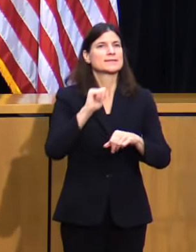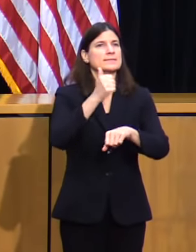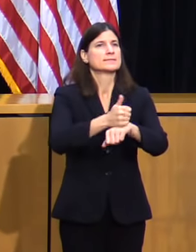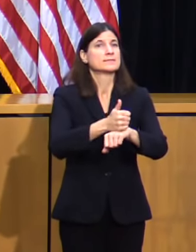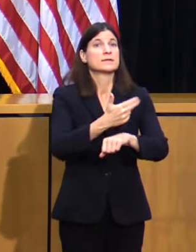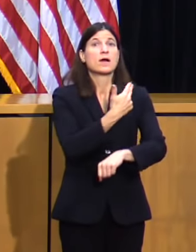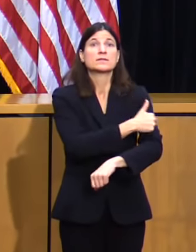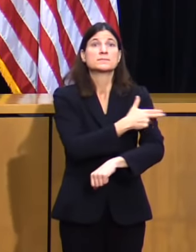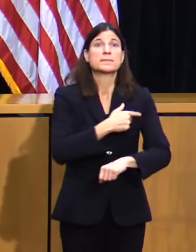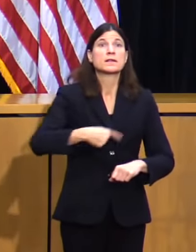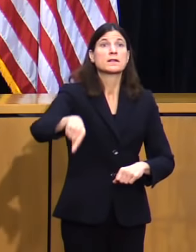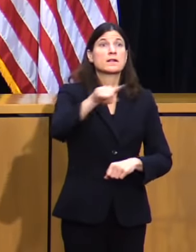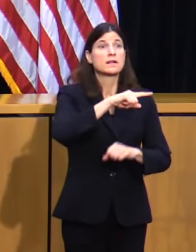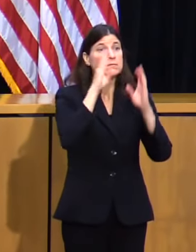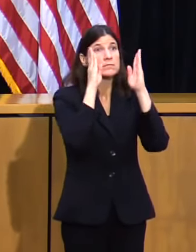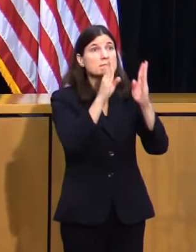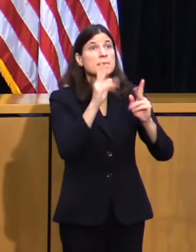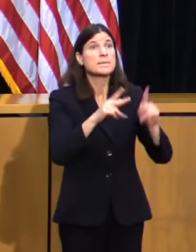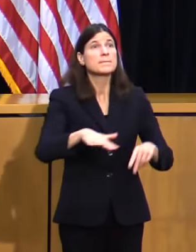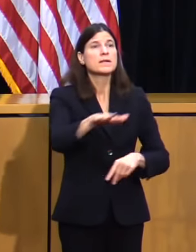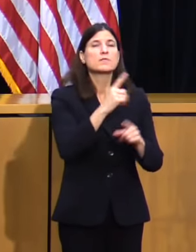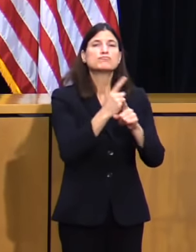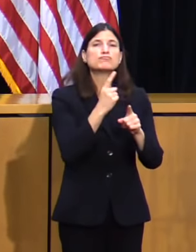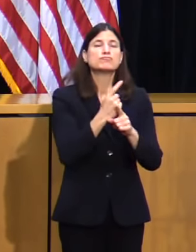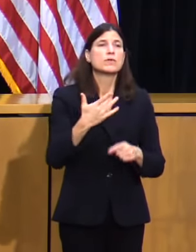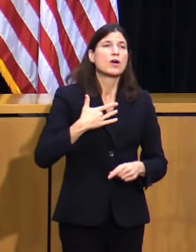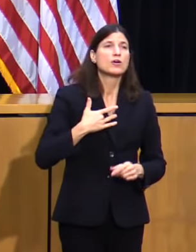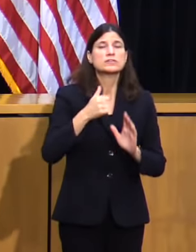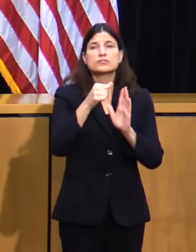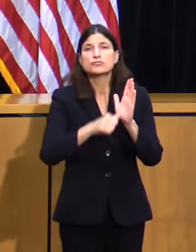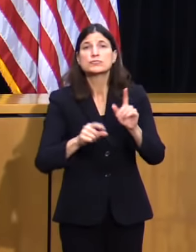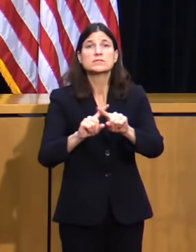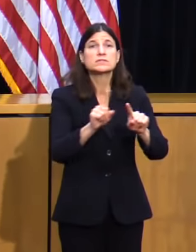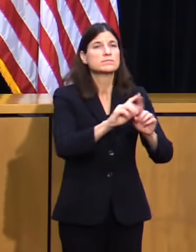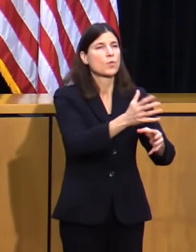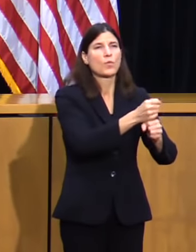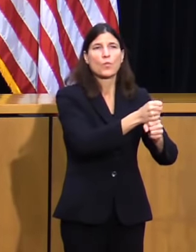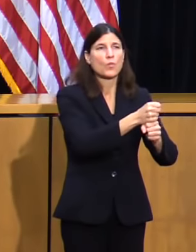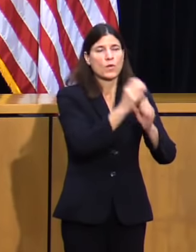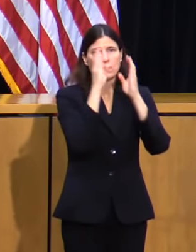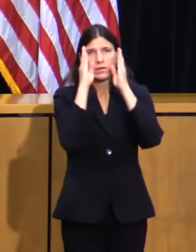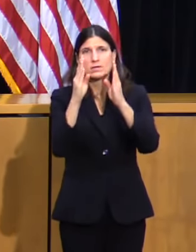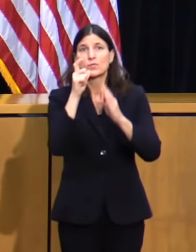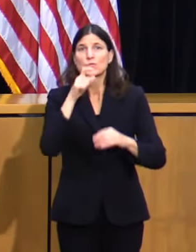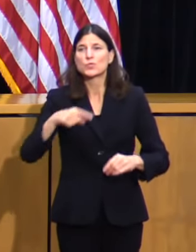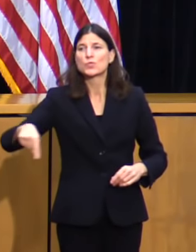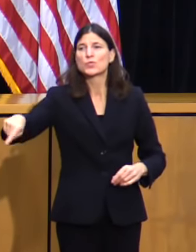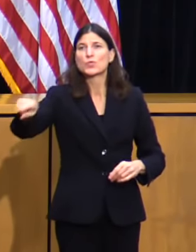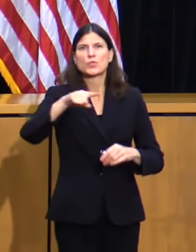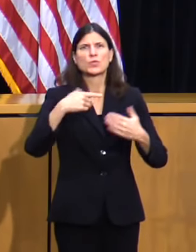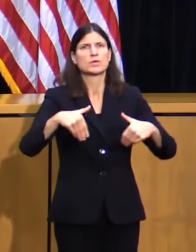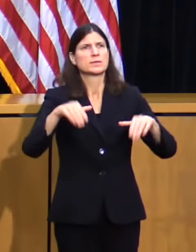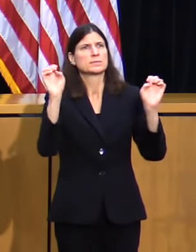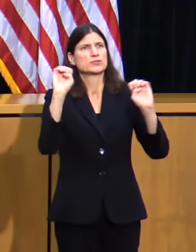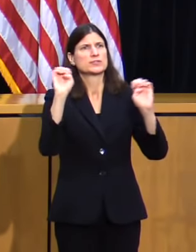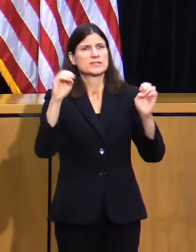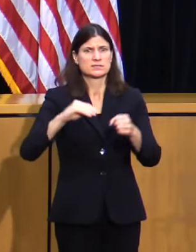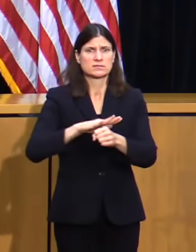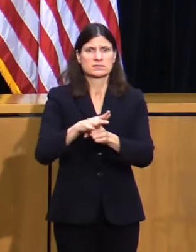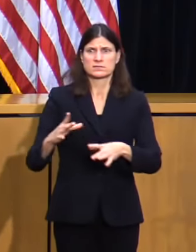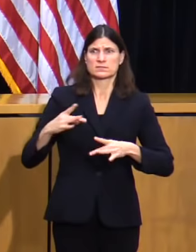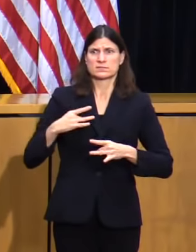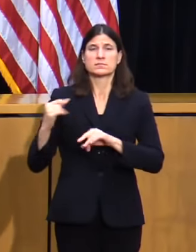exclusively on COVID patients at the expense of almost everything else to ensure that we had enough capacity to serve